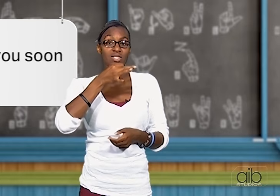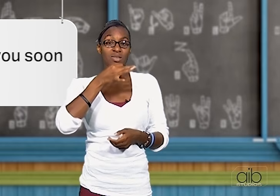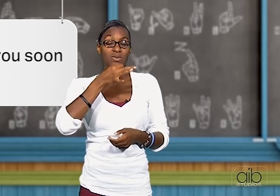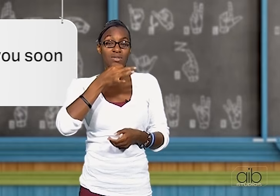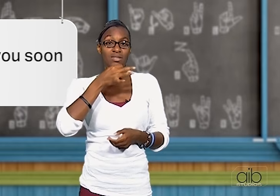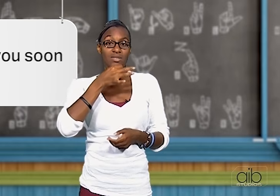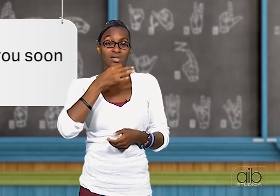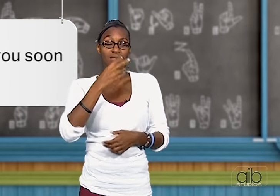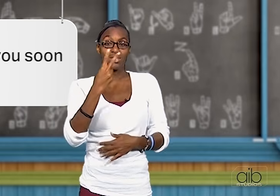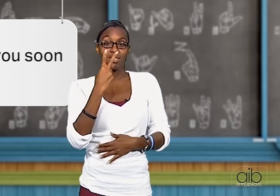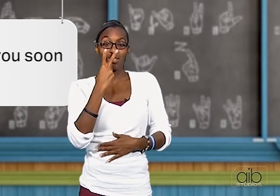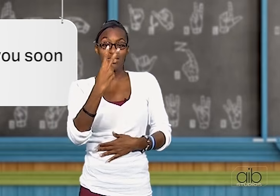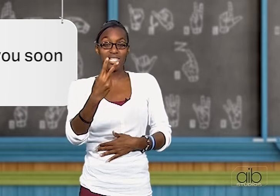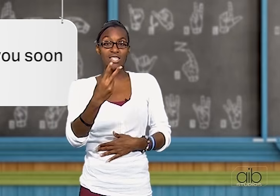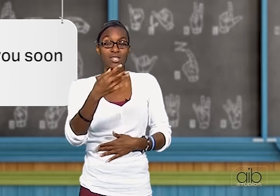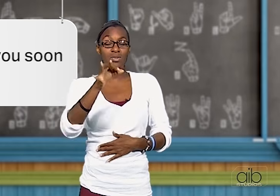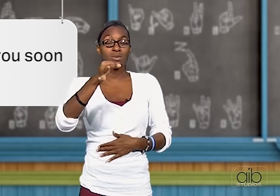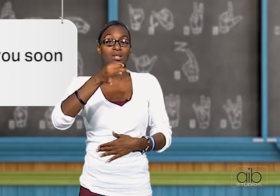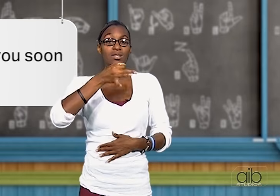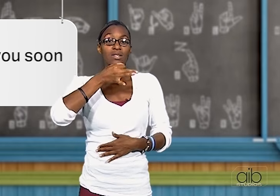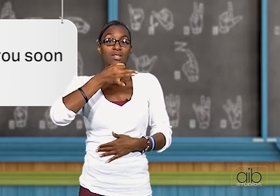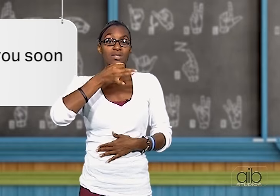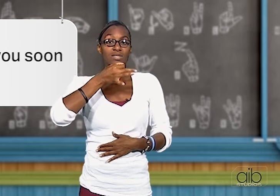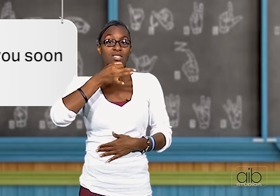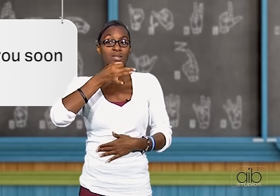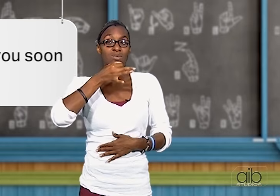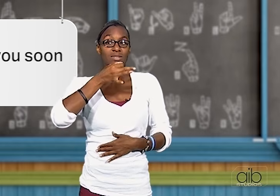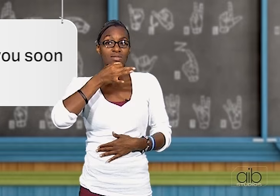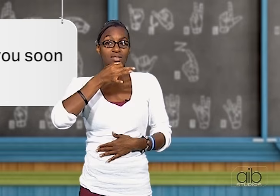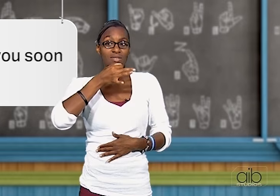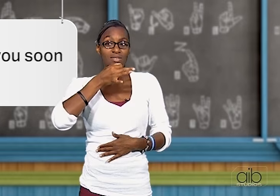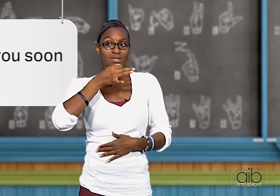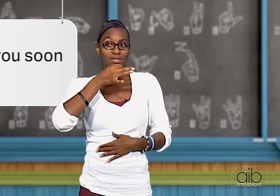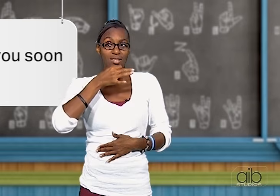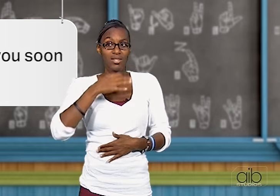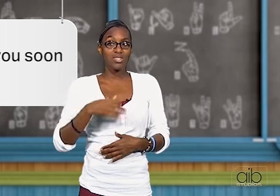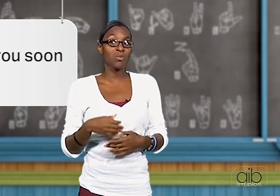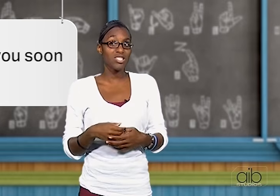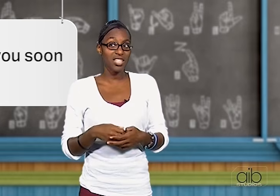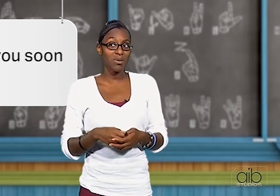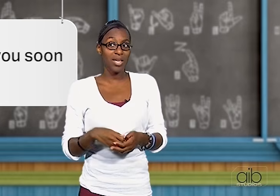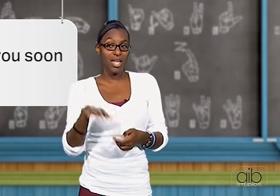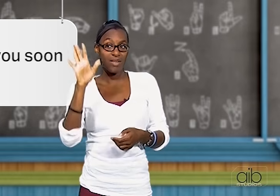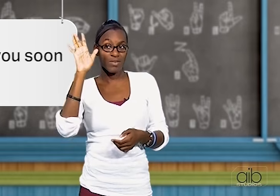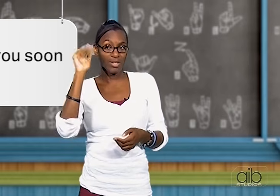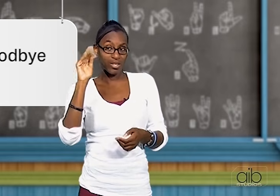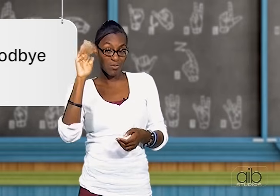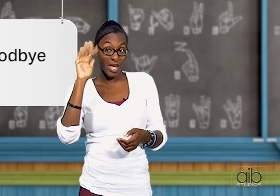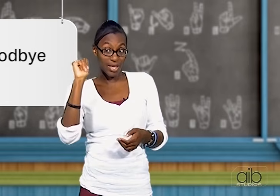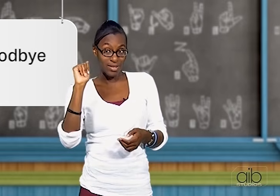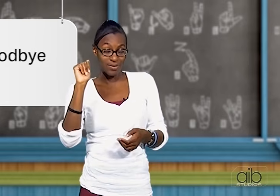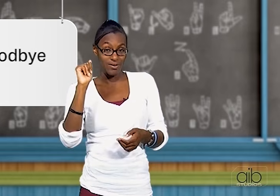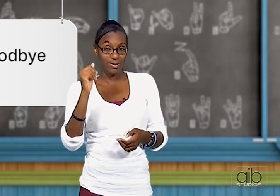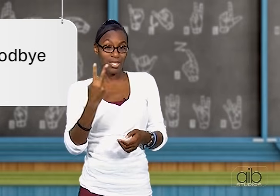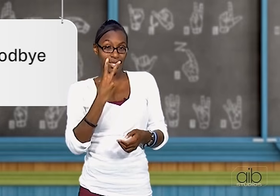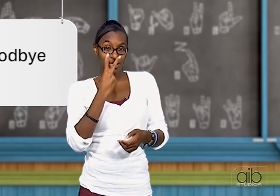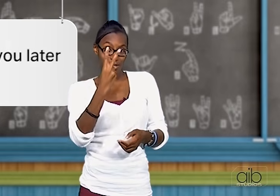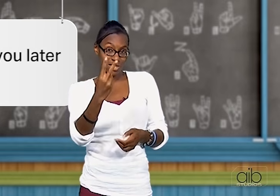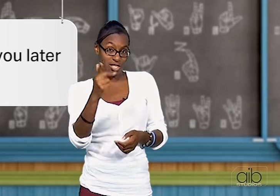Soon. See you soon. So once again, we have goodbye, see